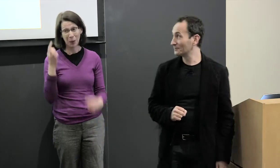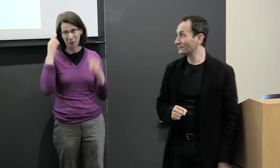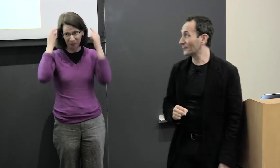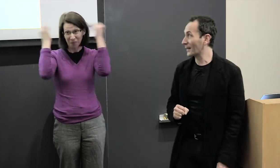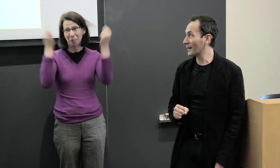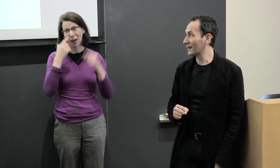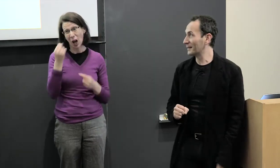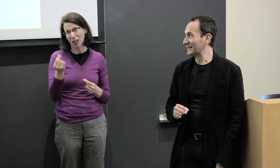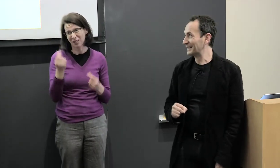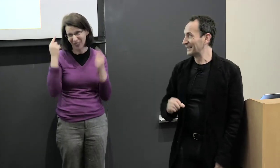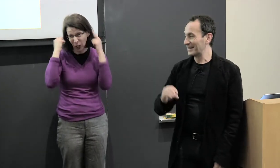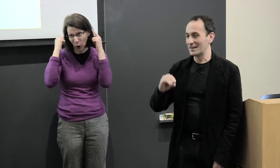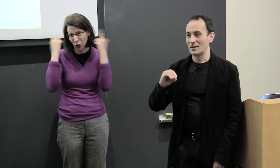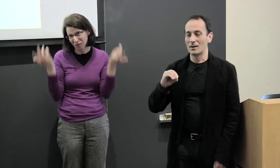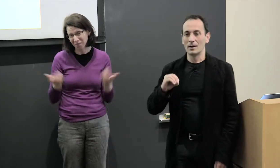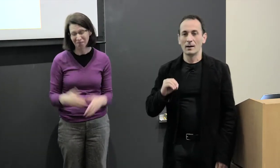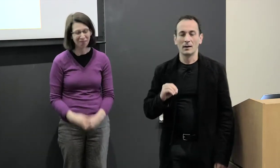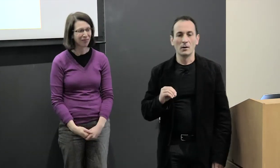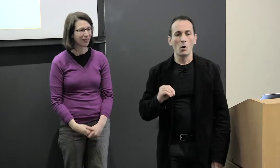ears.